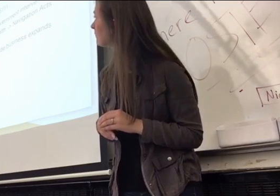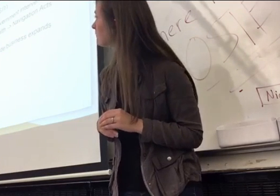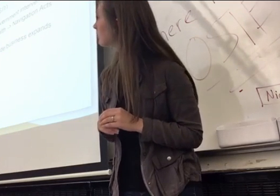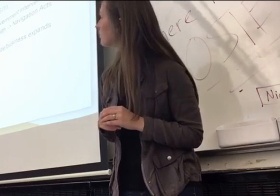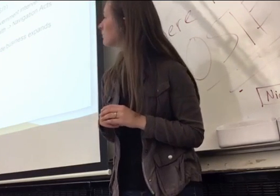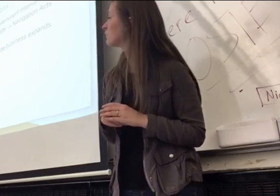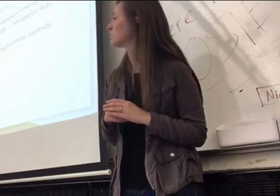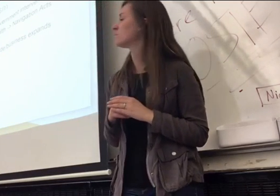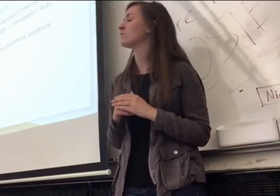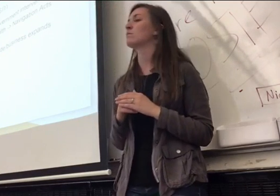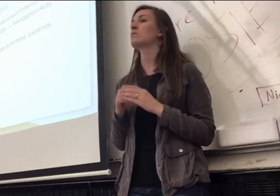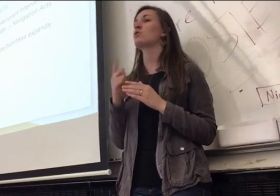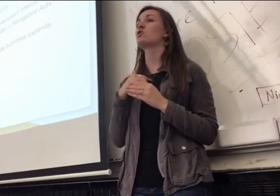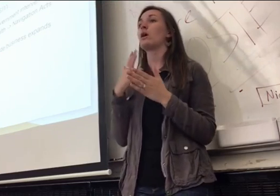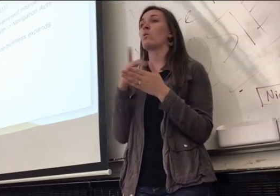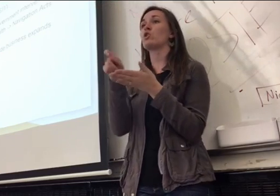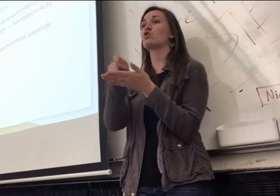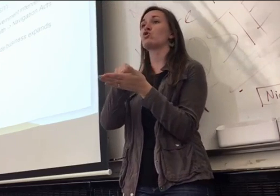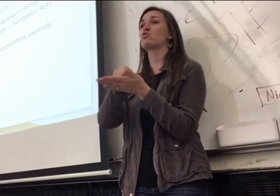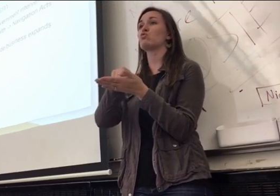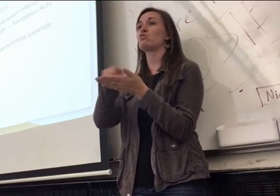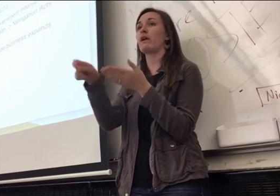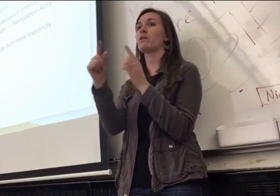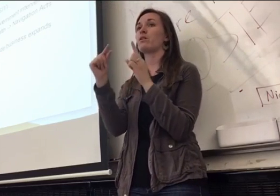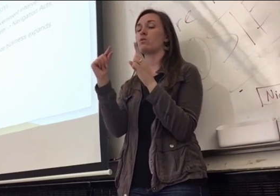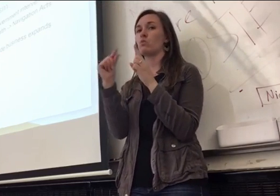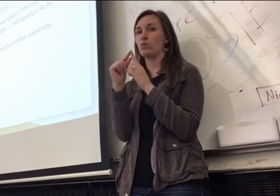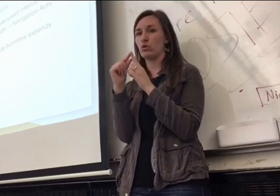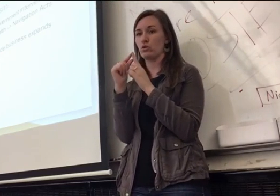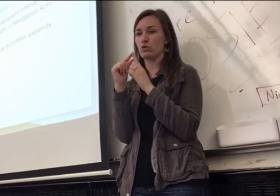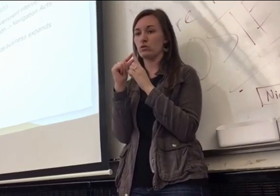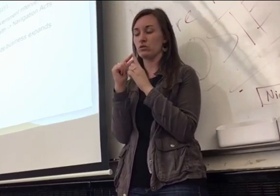I want you to write the word